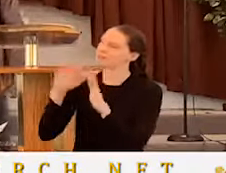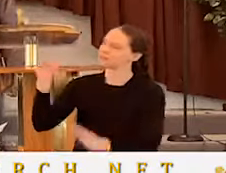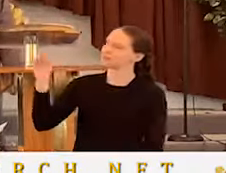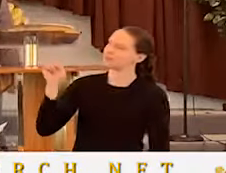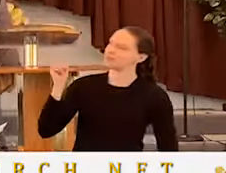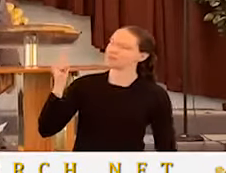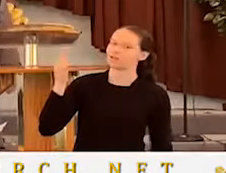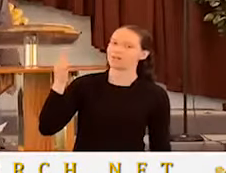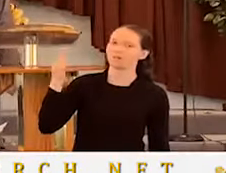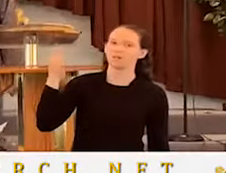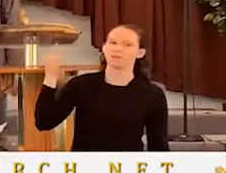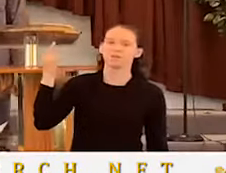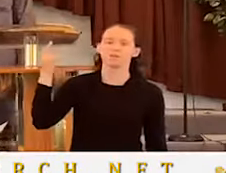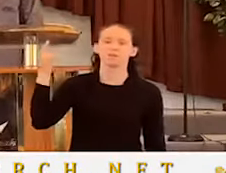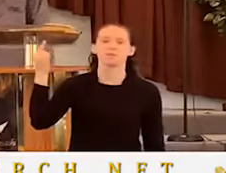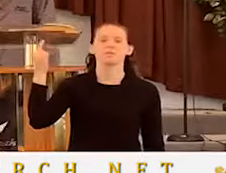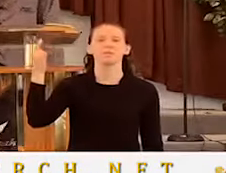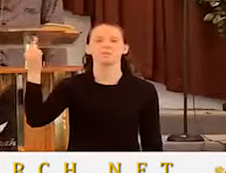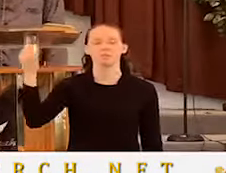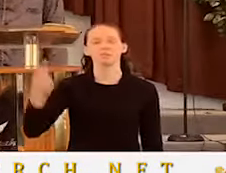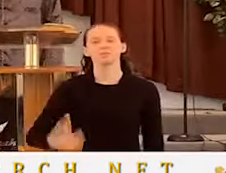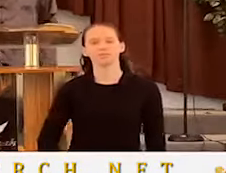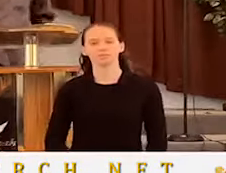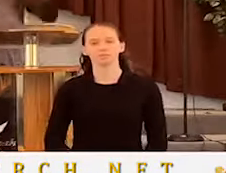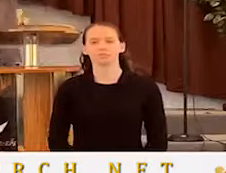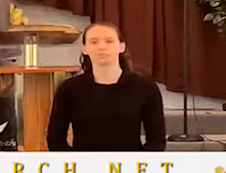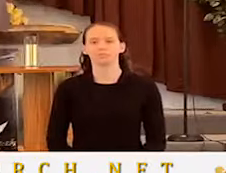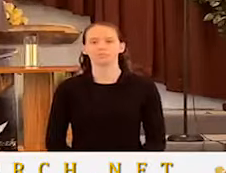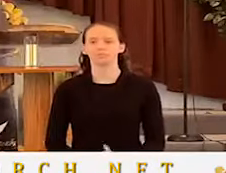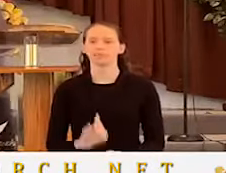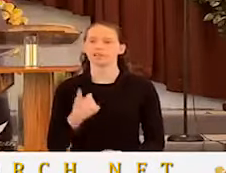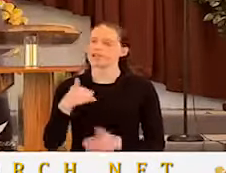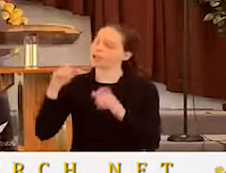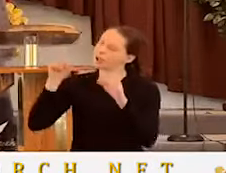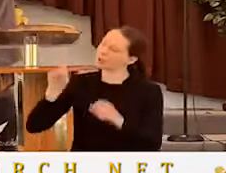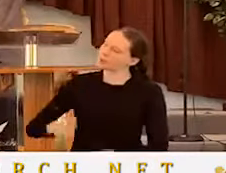Jesus alone.